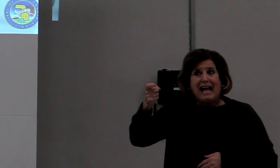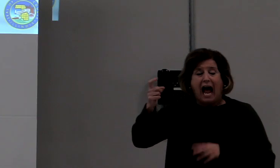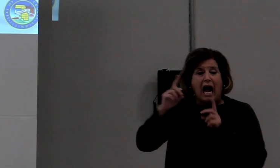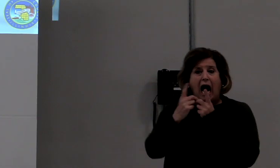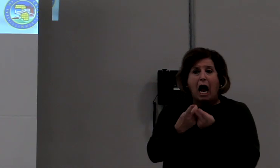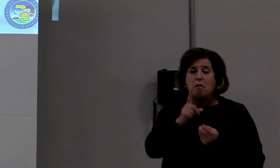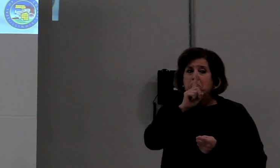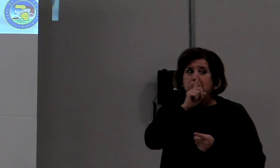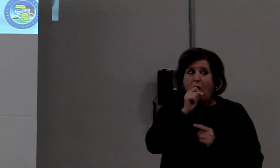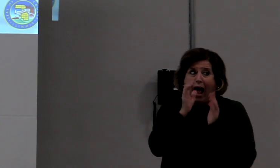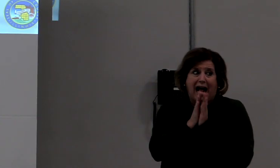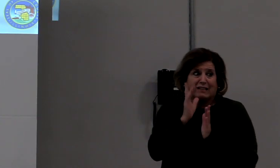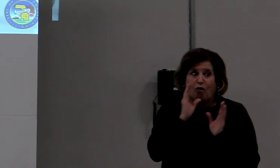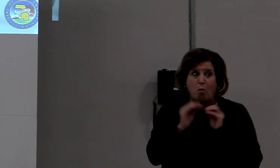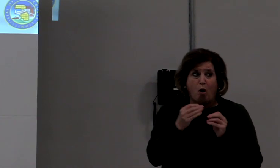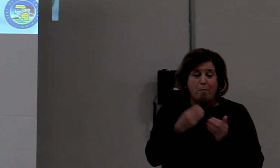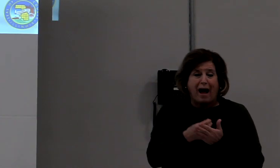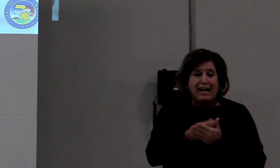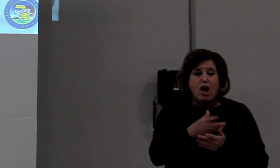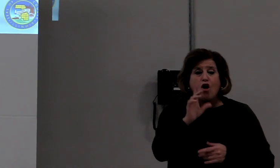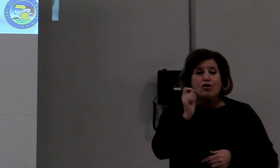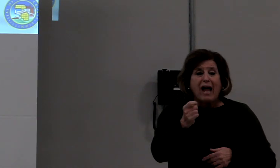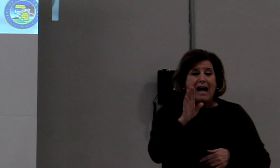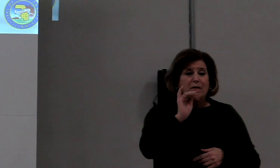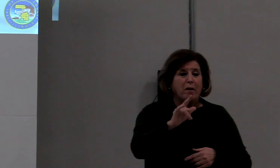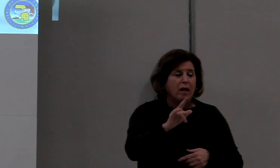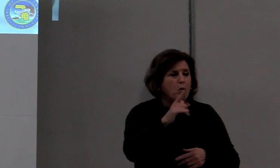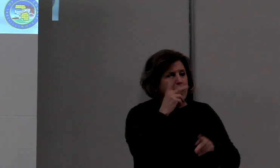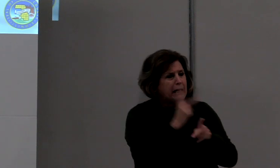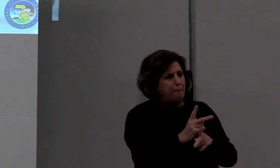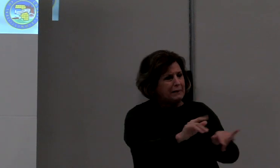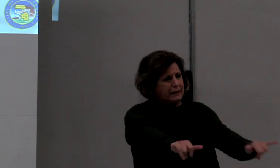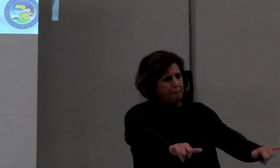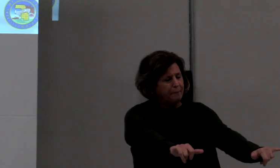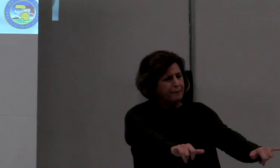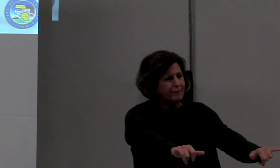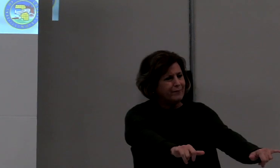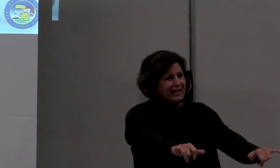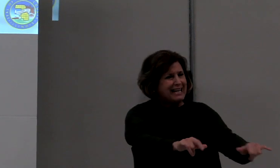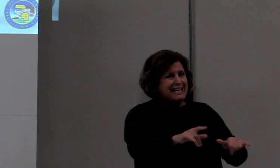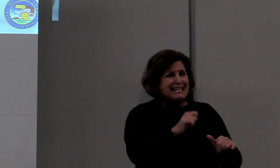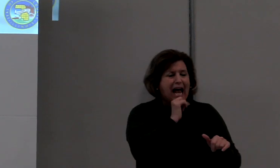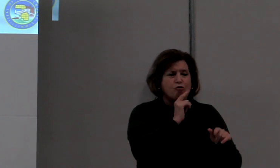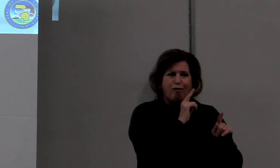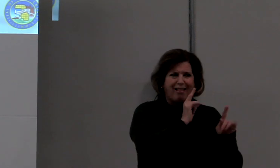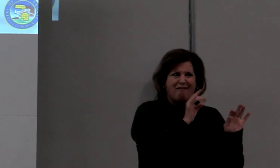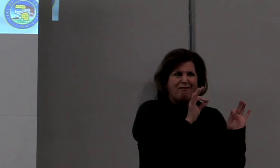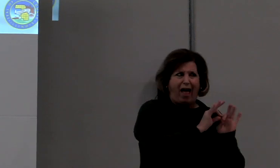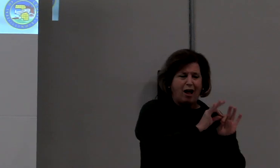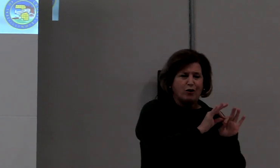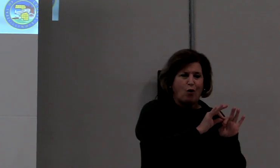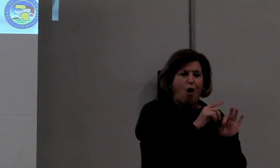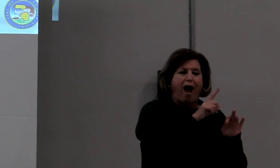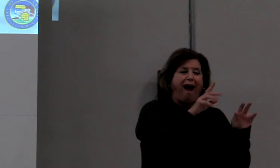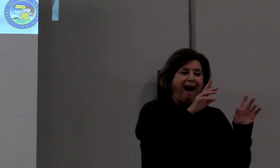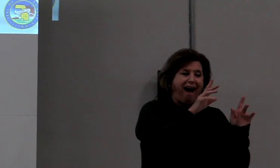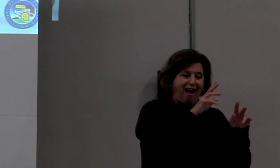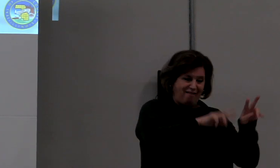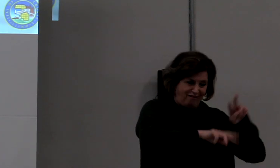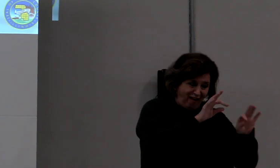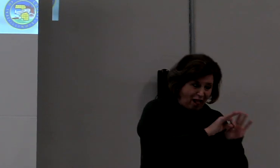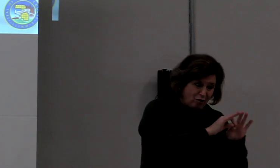ask for any more money, your tax bill is going to be the exact same. So it's not really the value, or the assessed value, if it's even